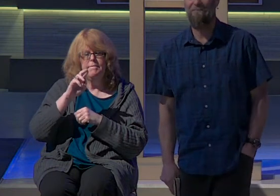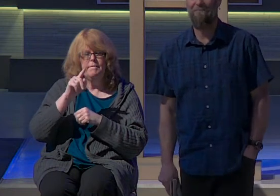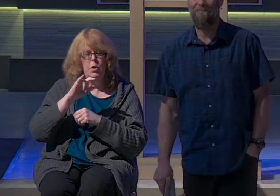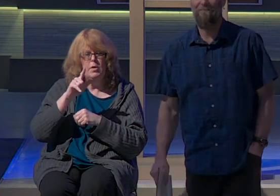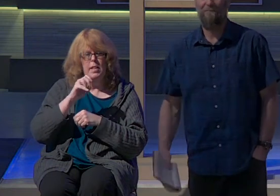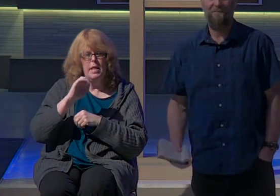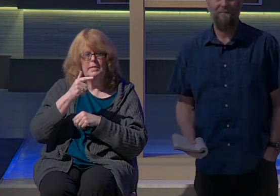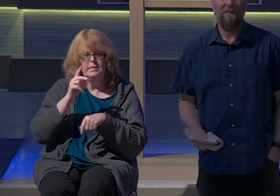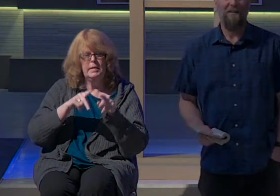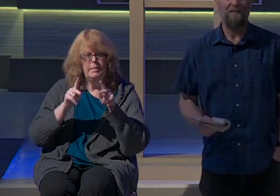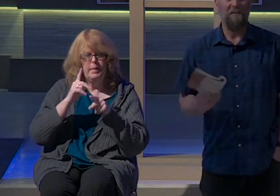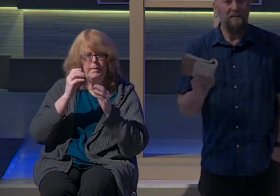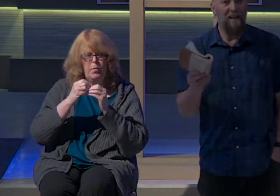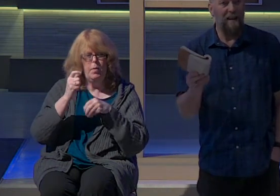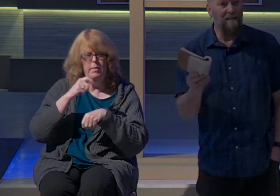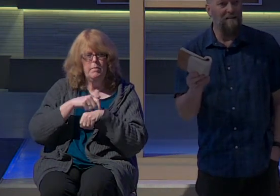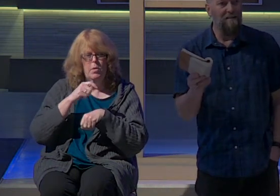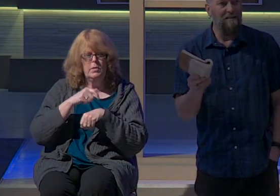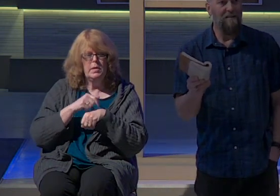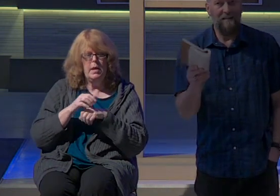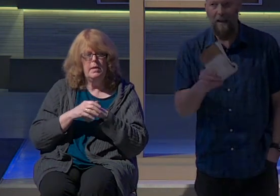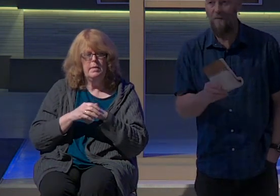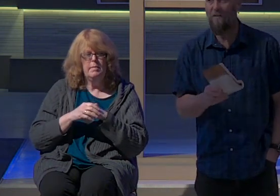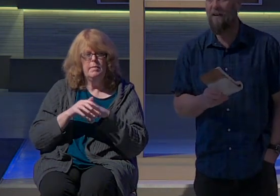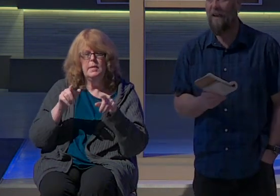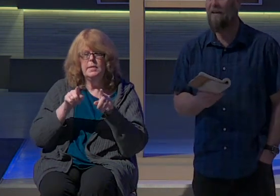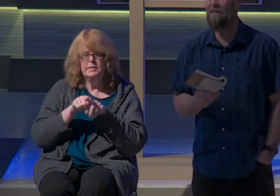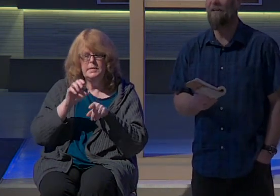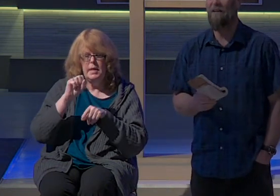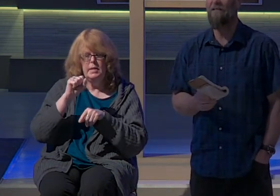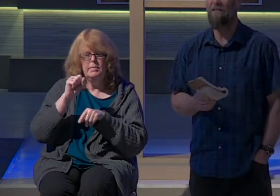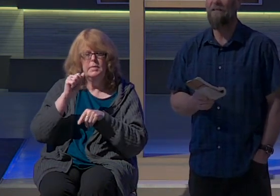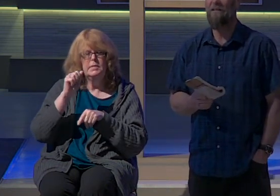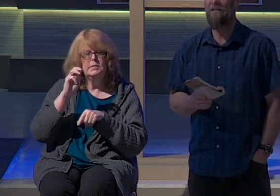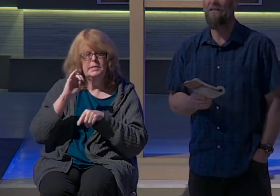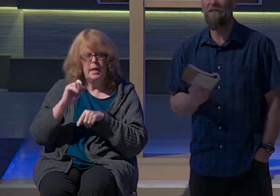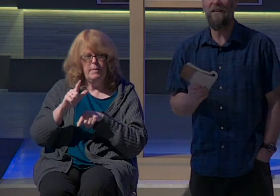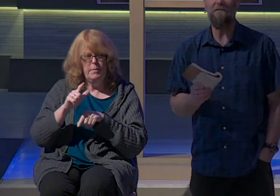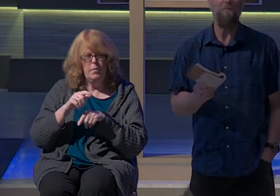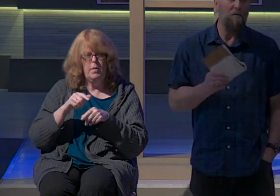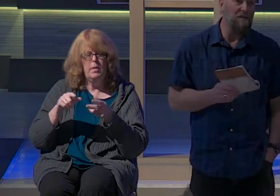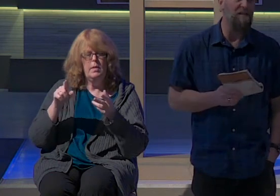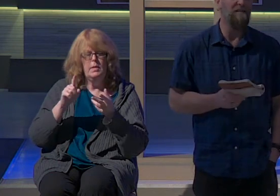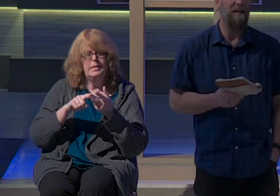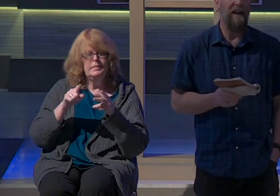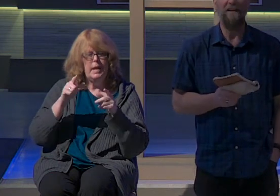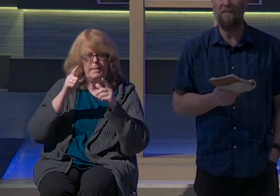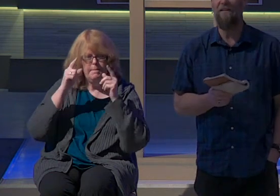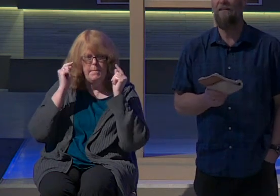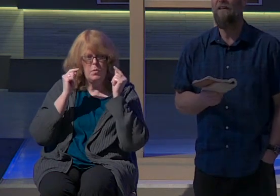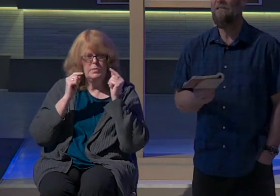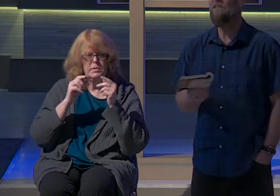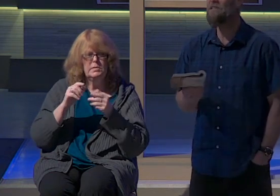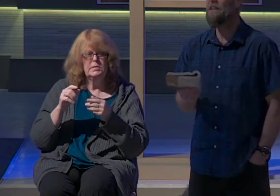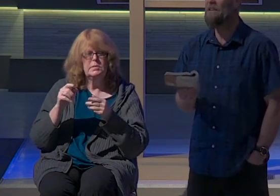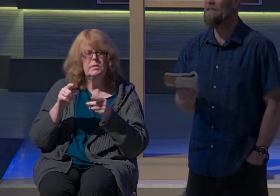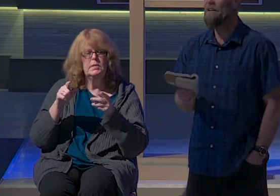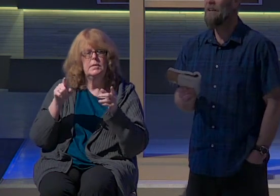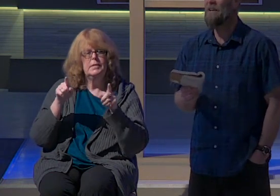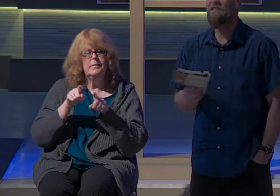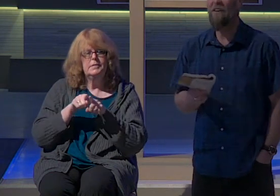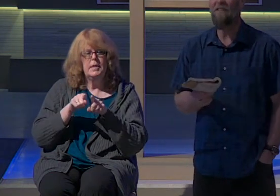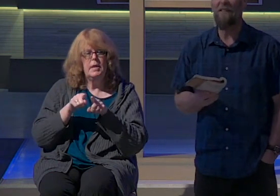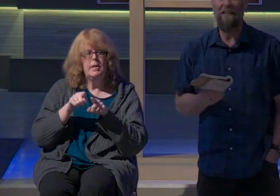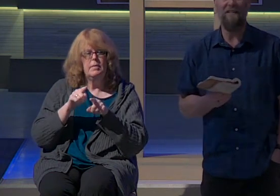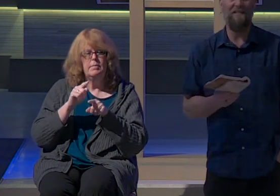time. Just as Samuel had done, just as Moses had done, just as